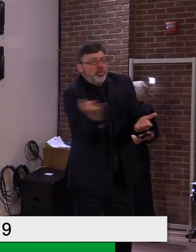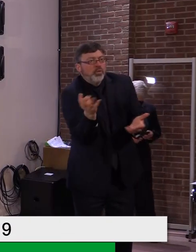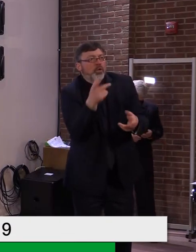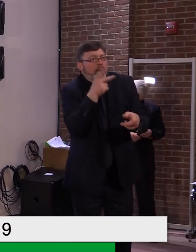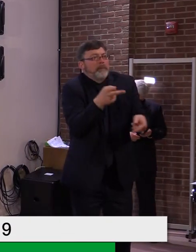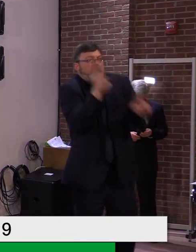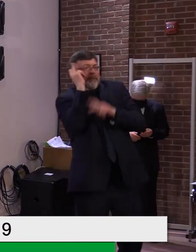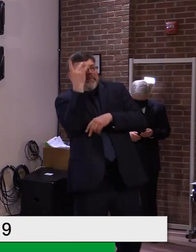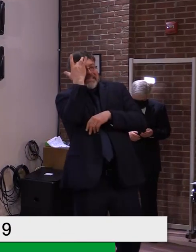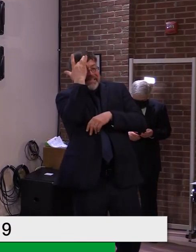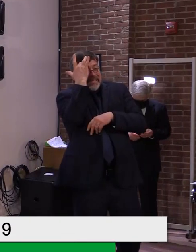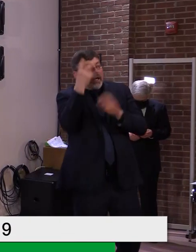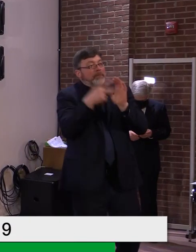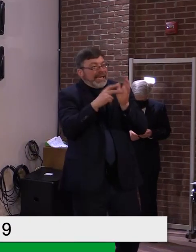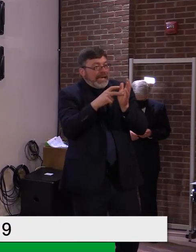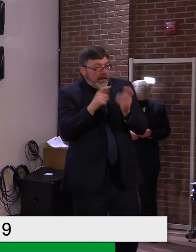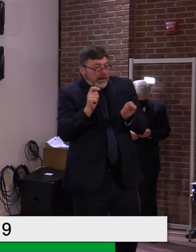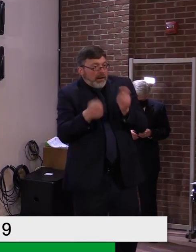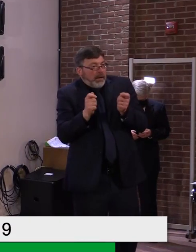Okay, thanks everyone.